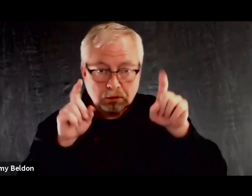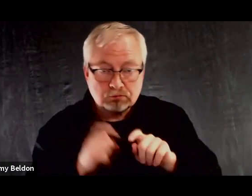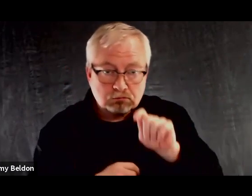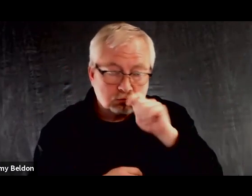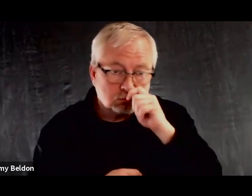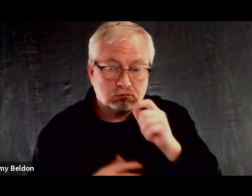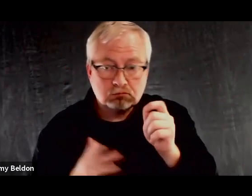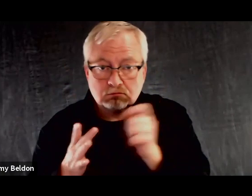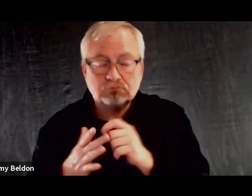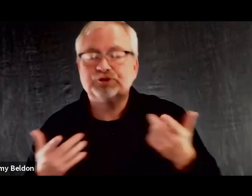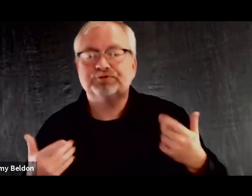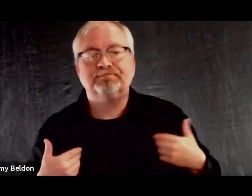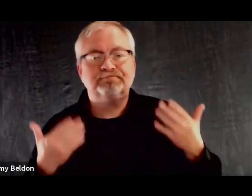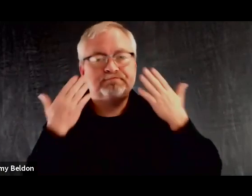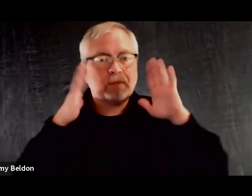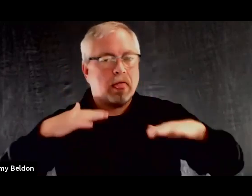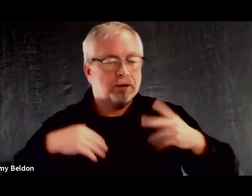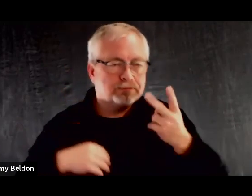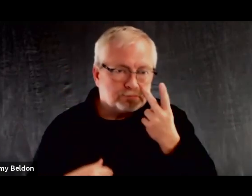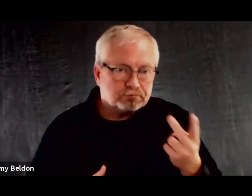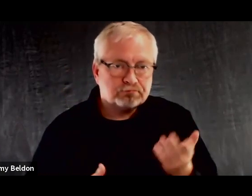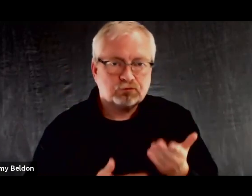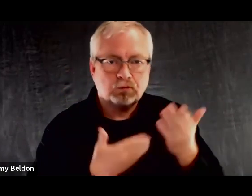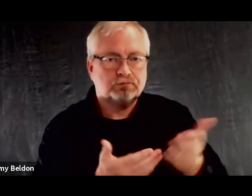Okay, thanks, Commissioner.